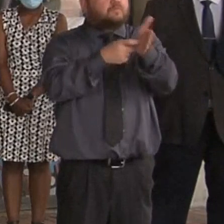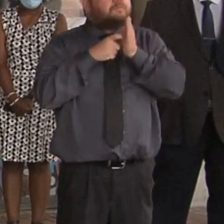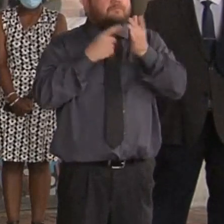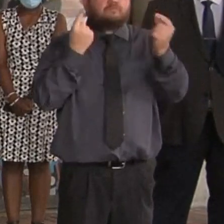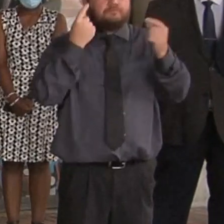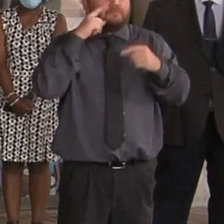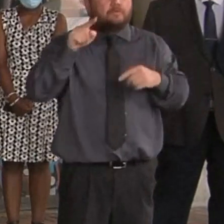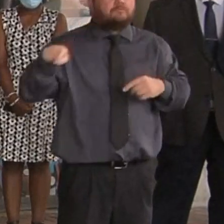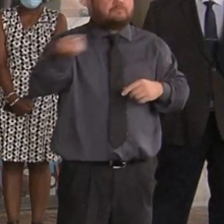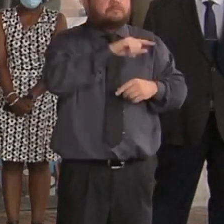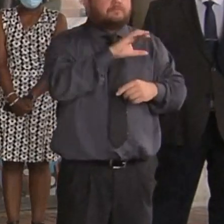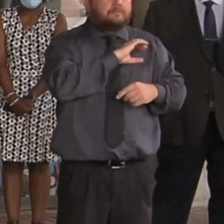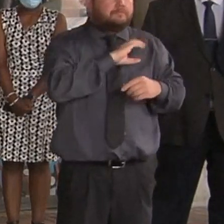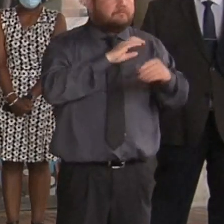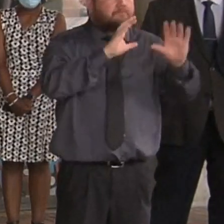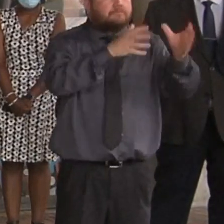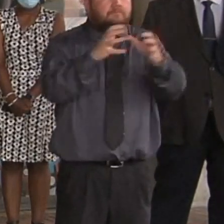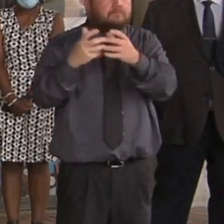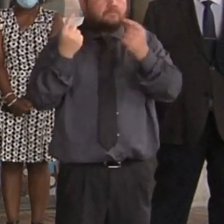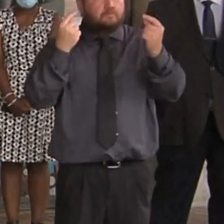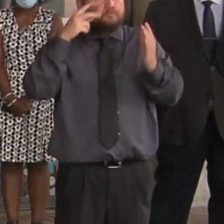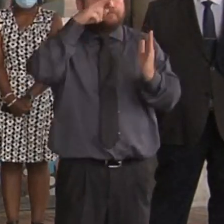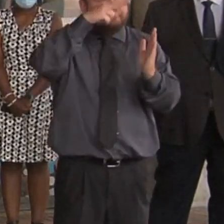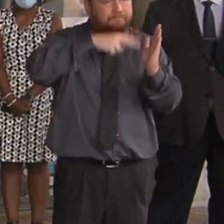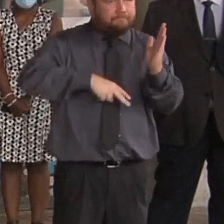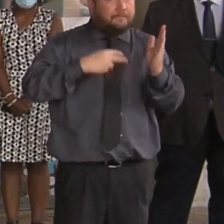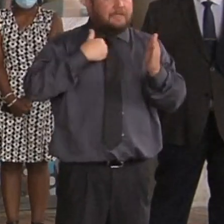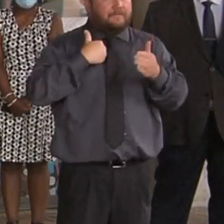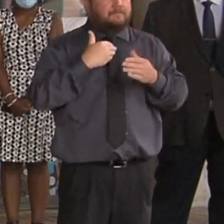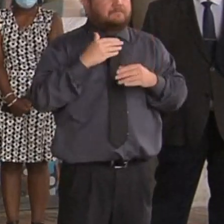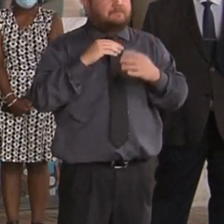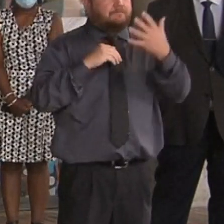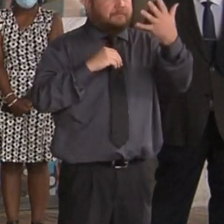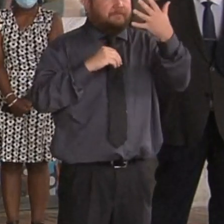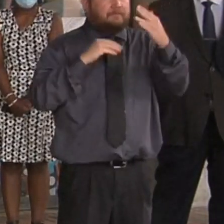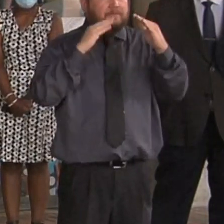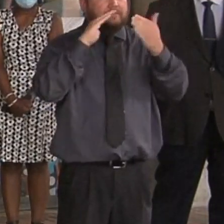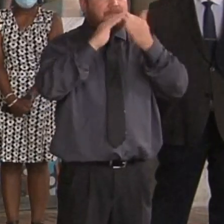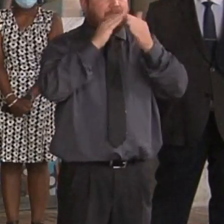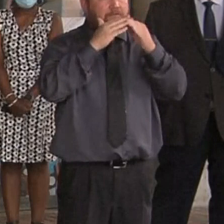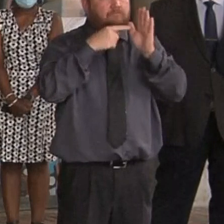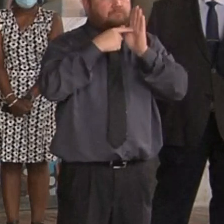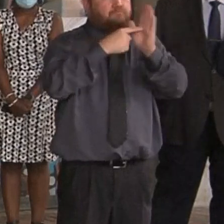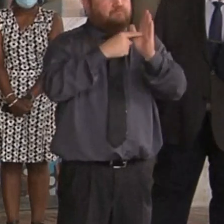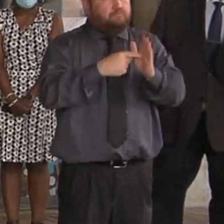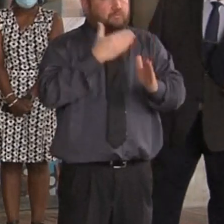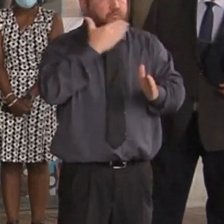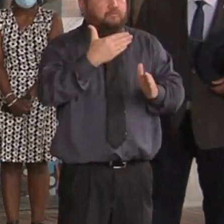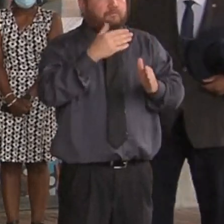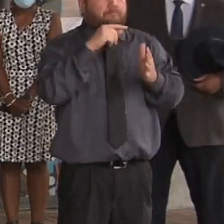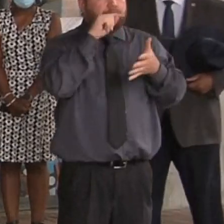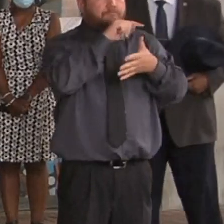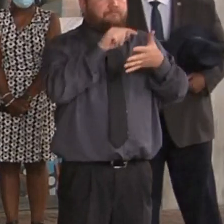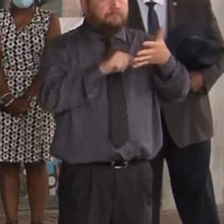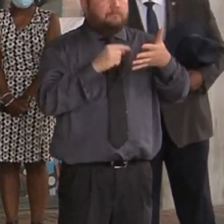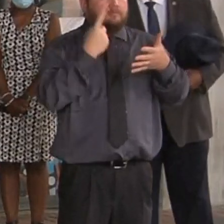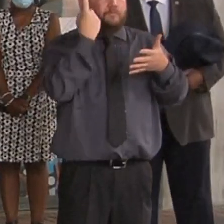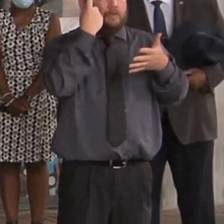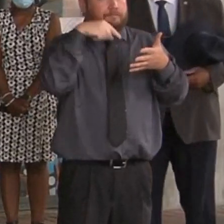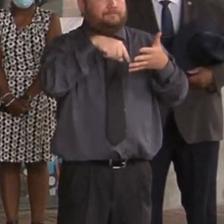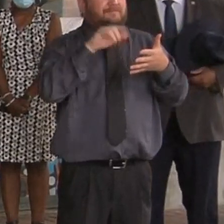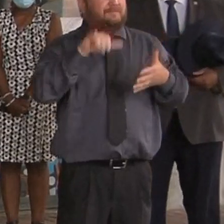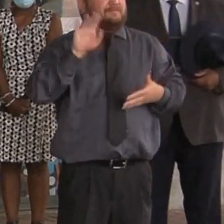as models for community policing. Boston was one of those models. We had just done some reforms. The incidents that happened in